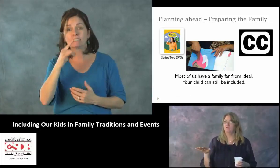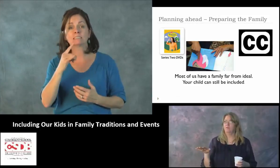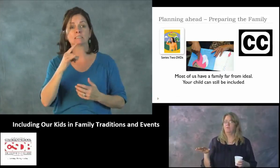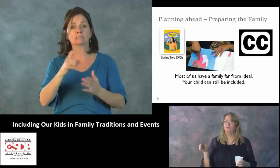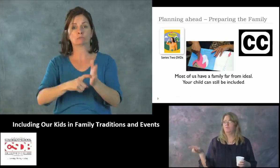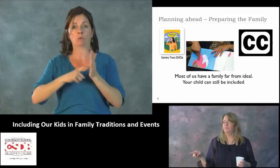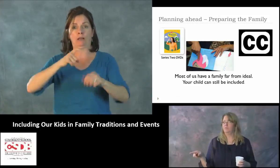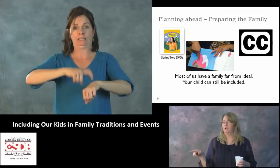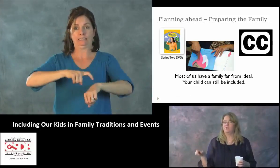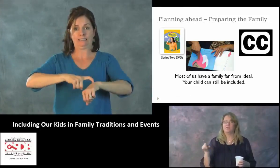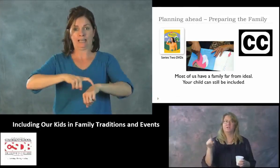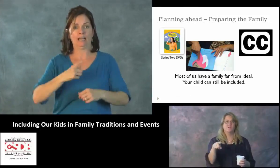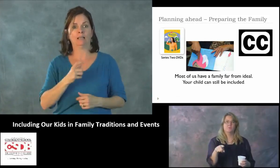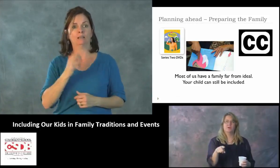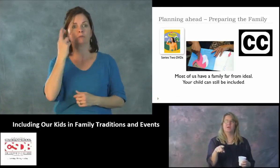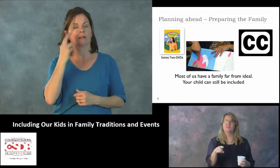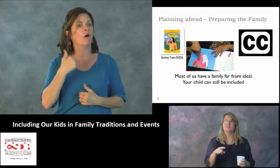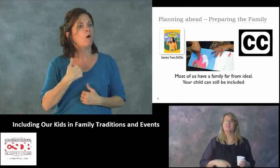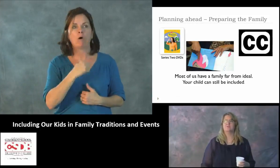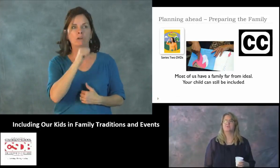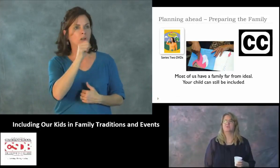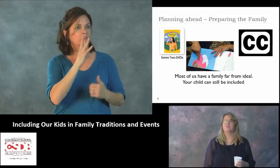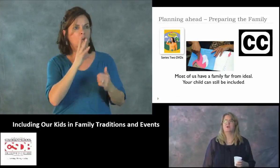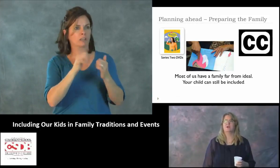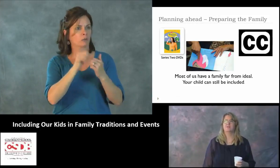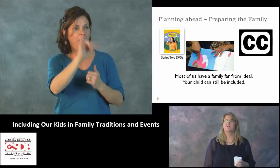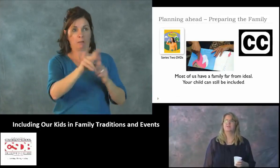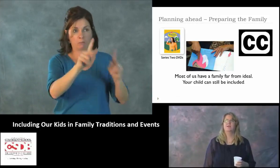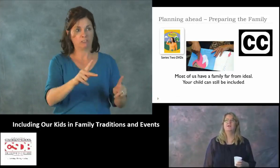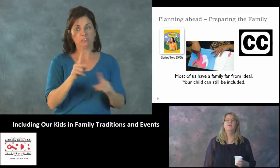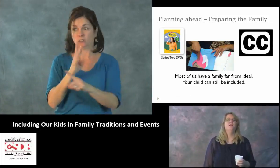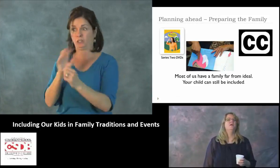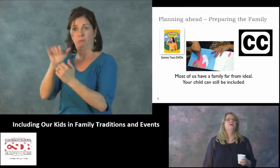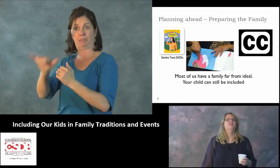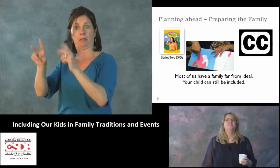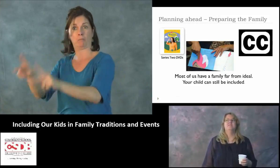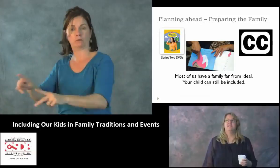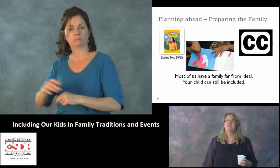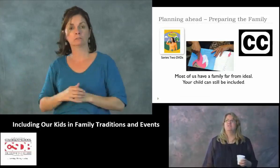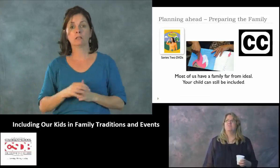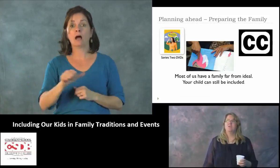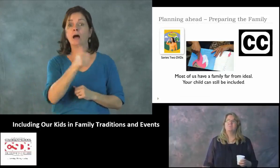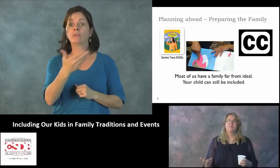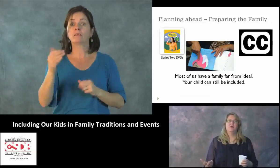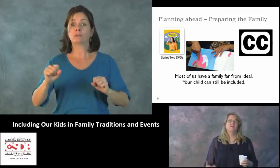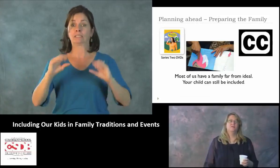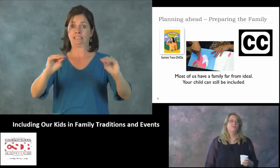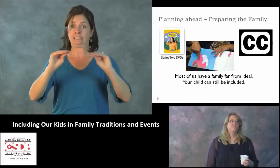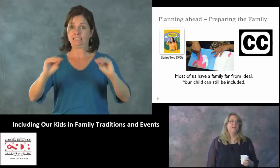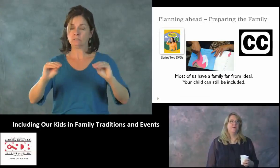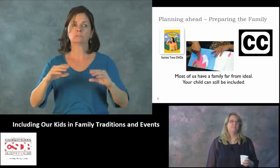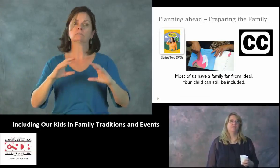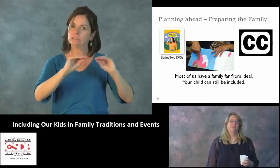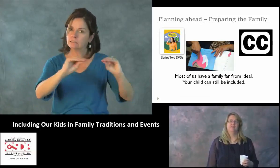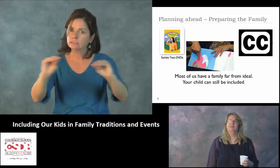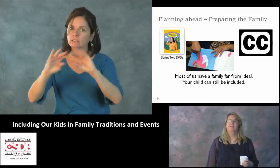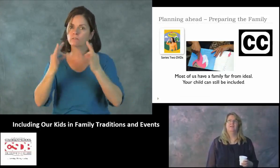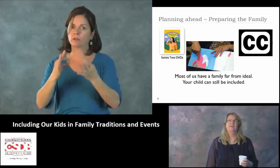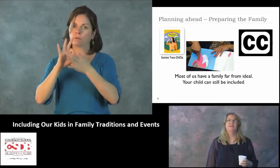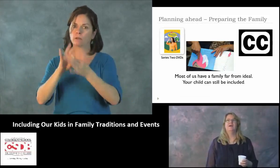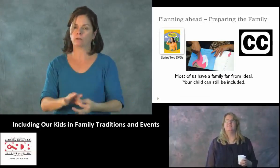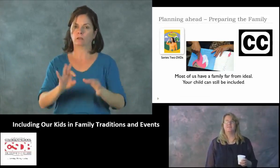realize, oh, you're not talking anymore, now it's this person across. Teach your family about closed